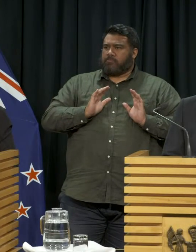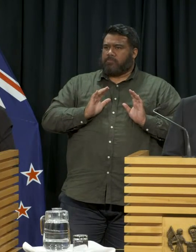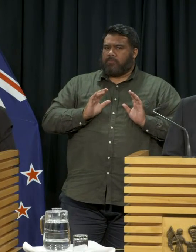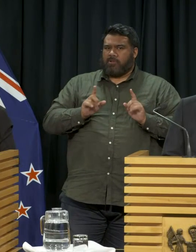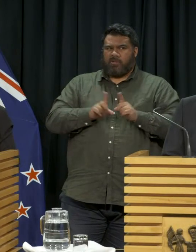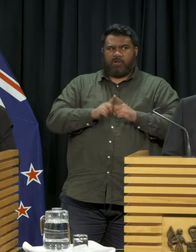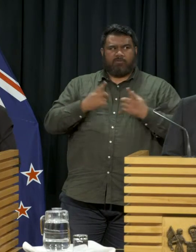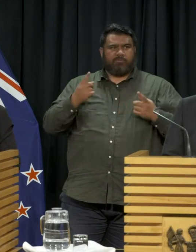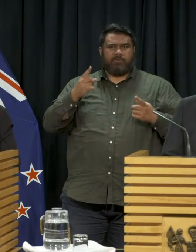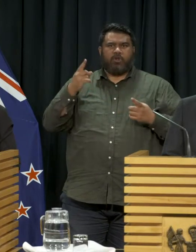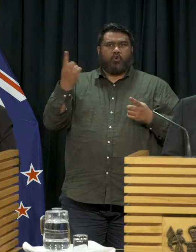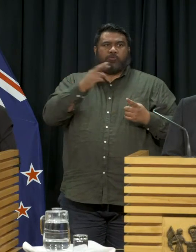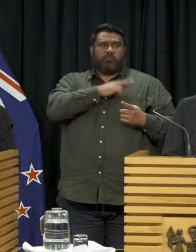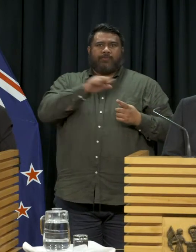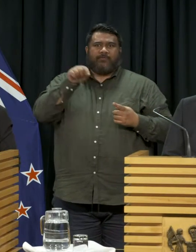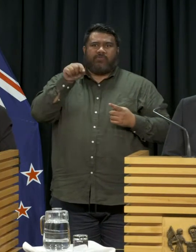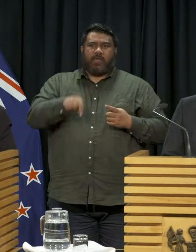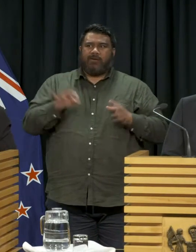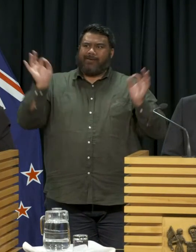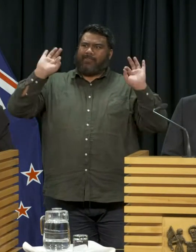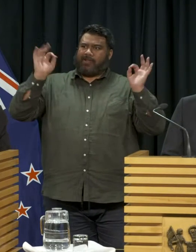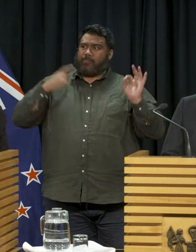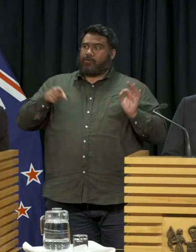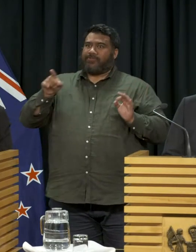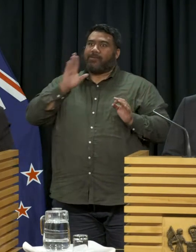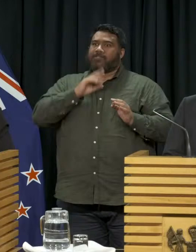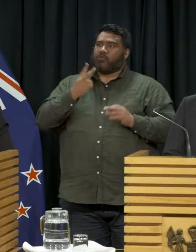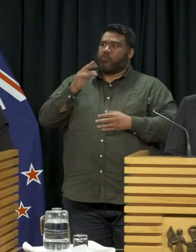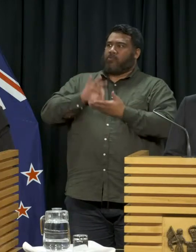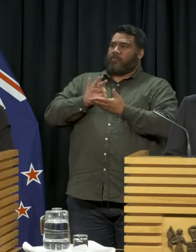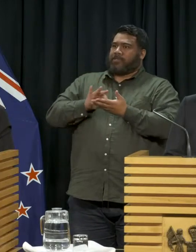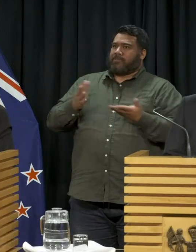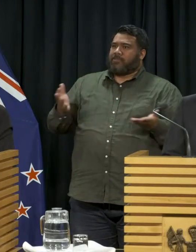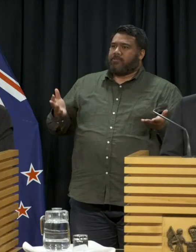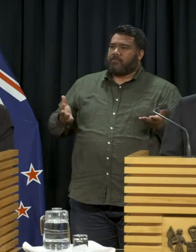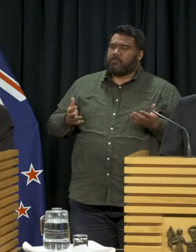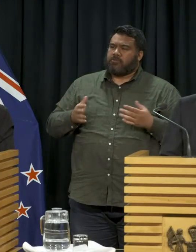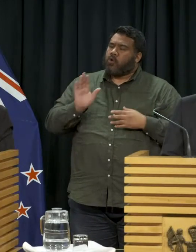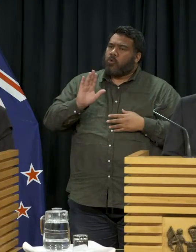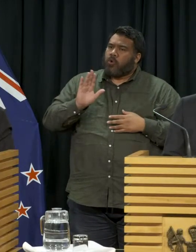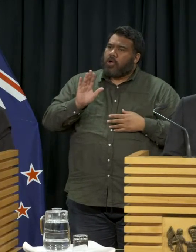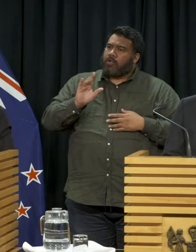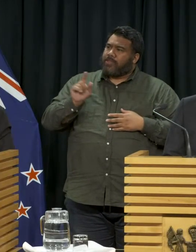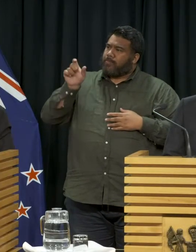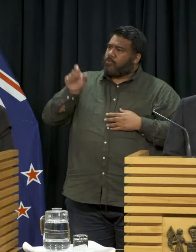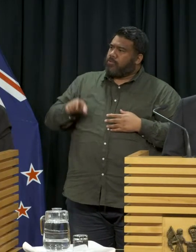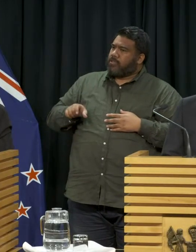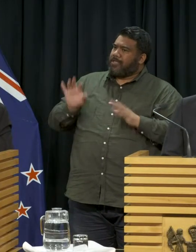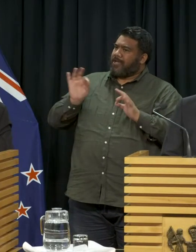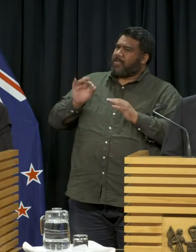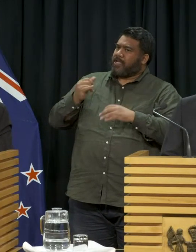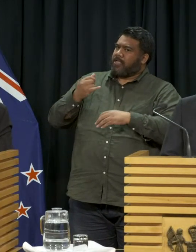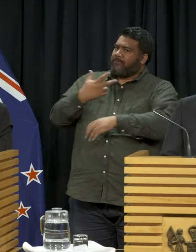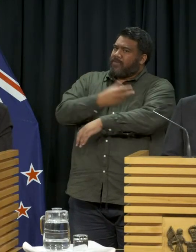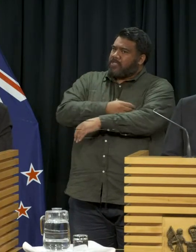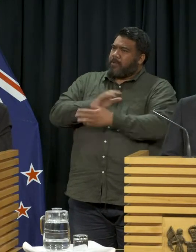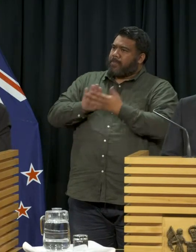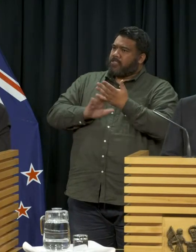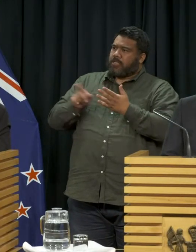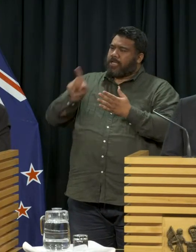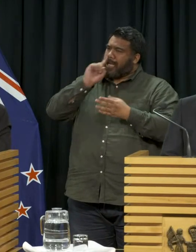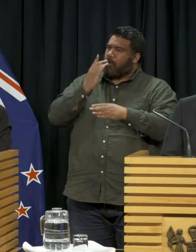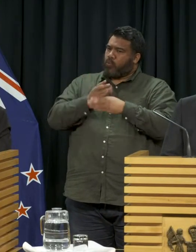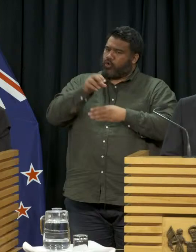of accountability for those people? Firstly, I'd say that there is. If this individual is not vaccinated, they will not be able to work in